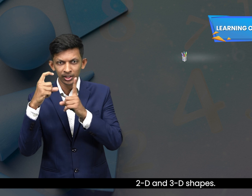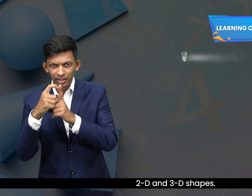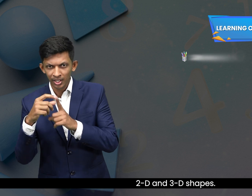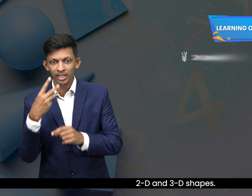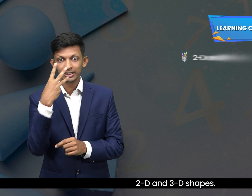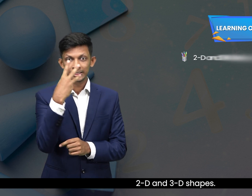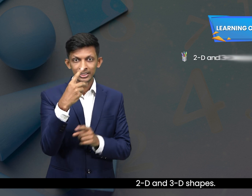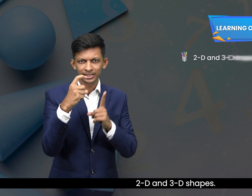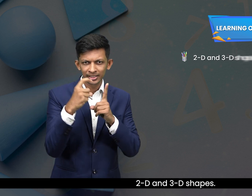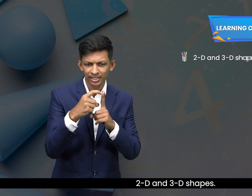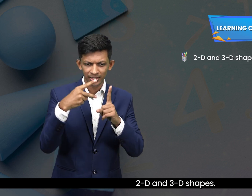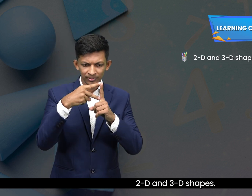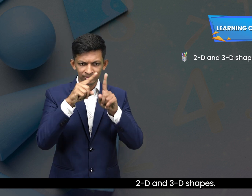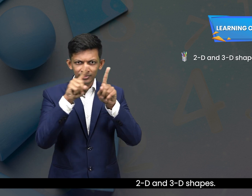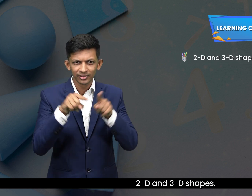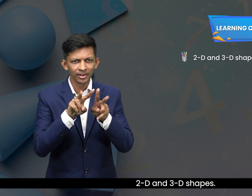2D and 3D shapes,